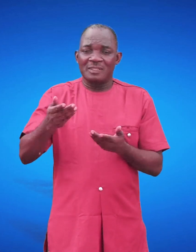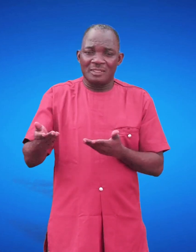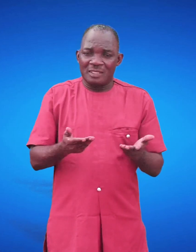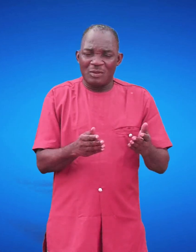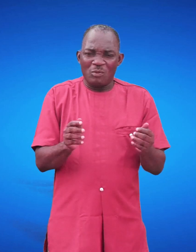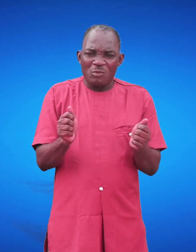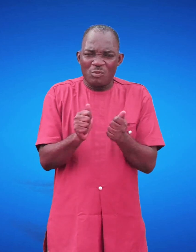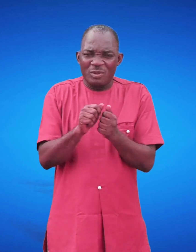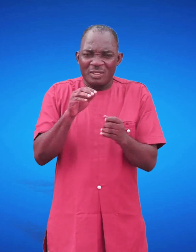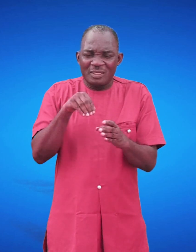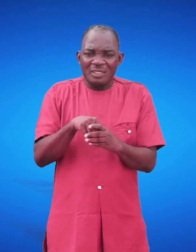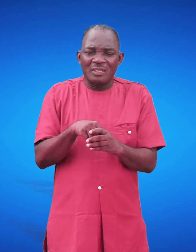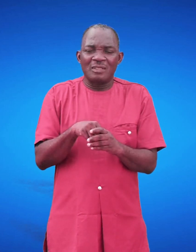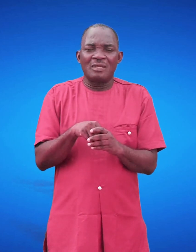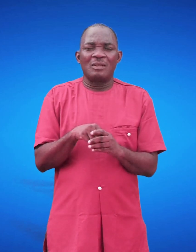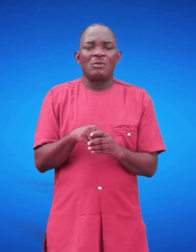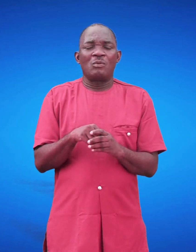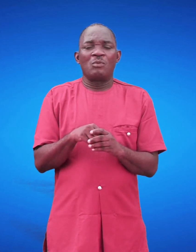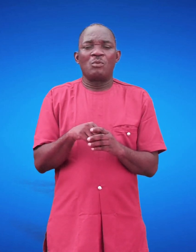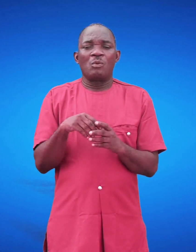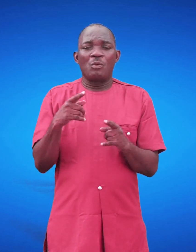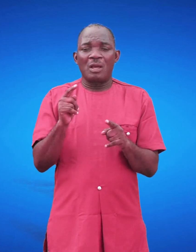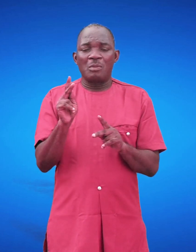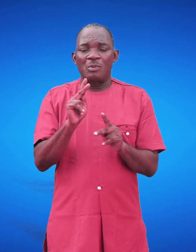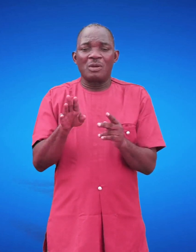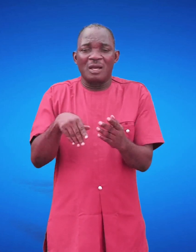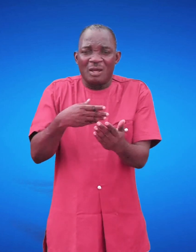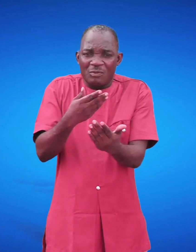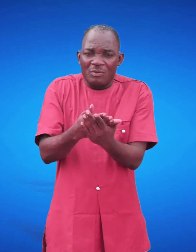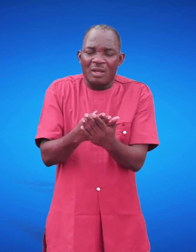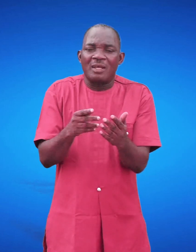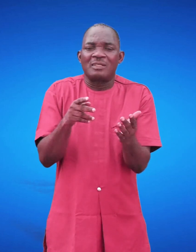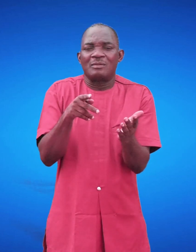within an hour of arriving at the pay point.